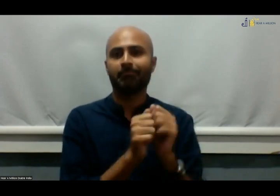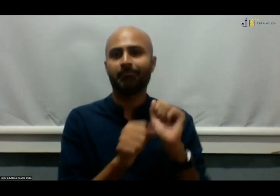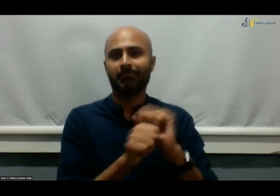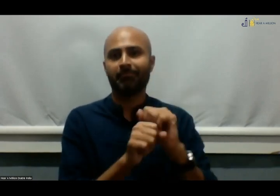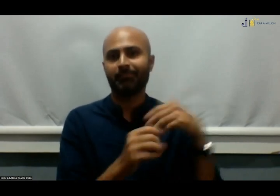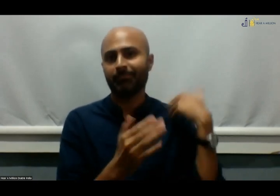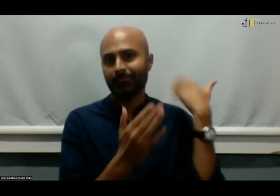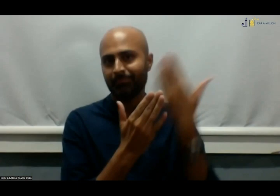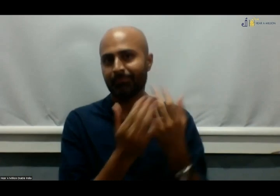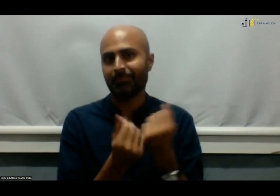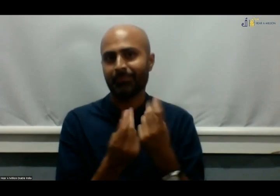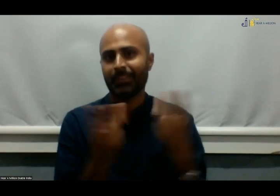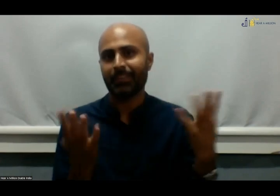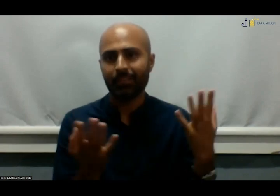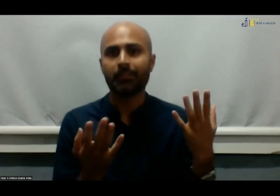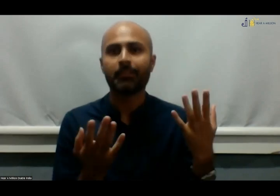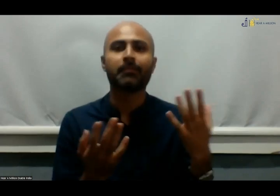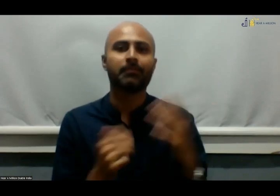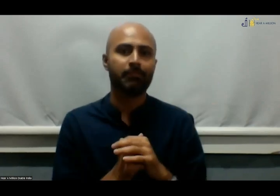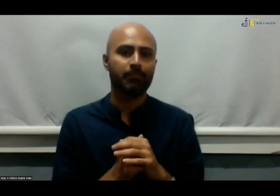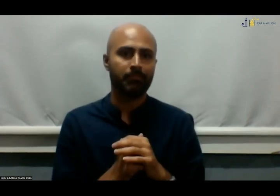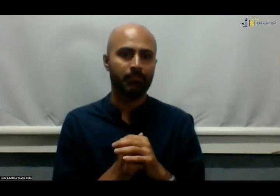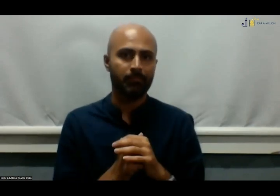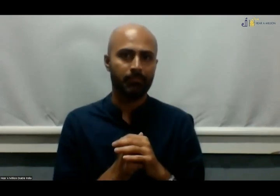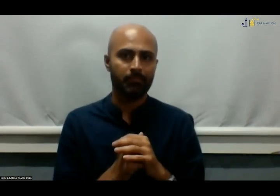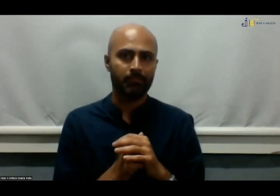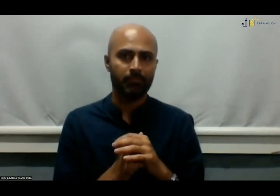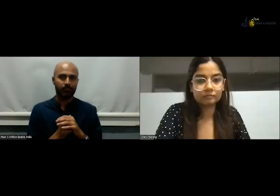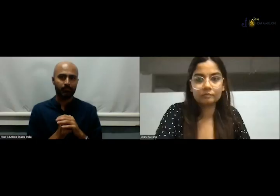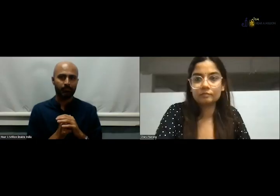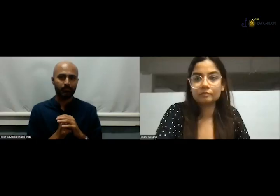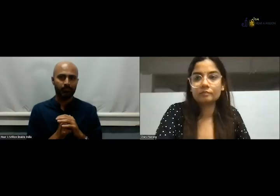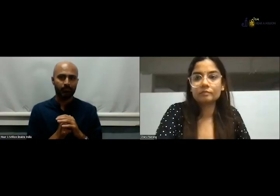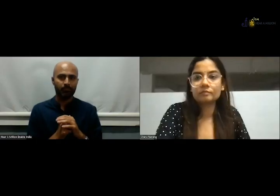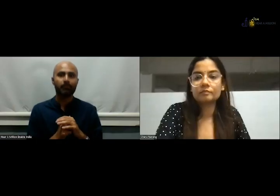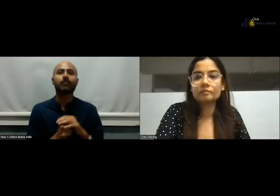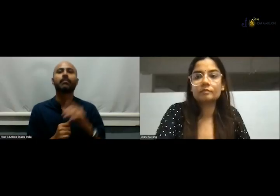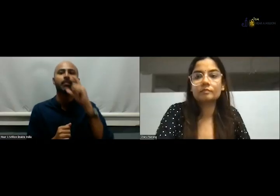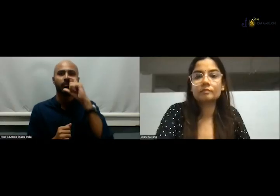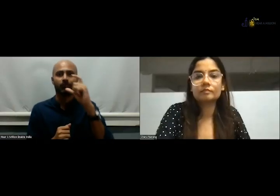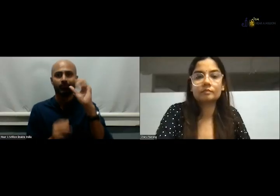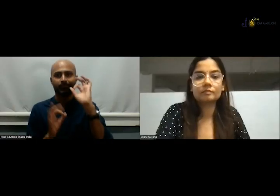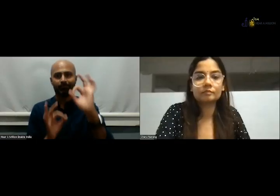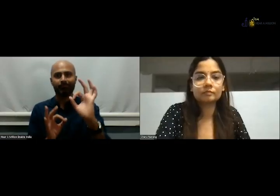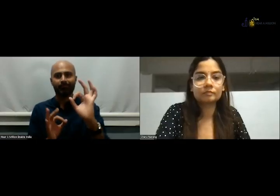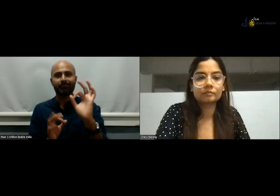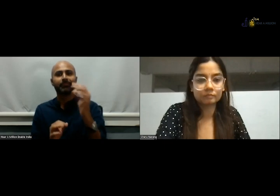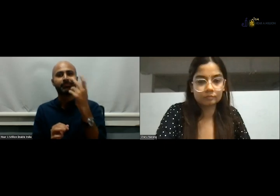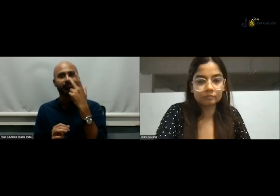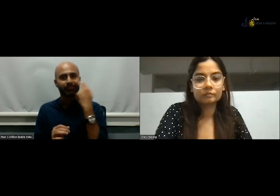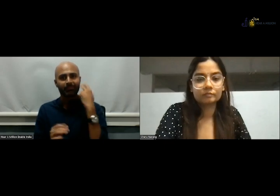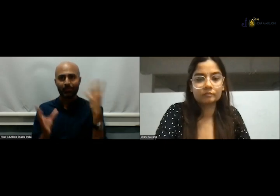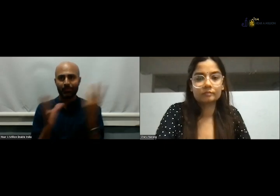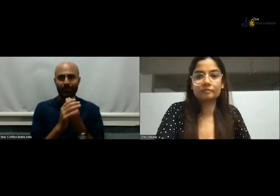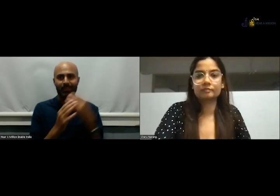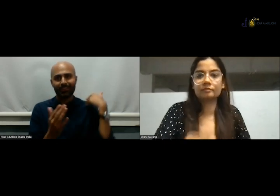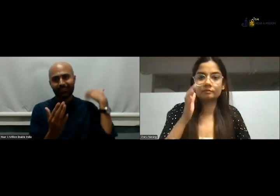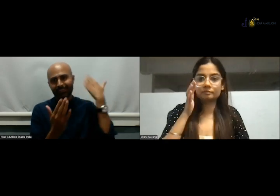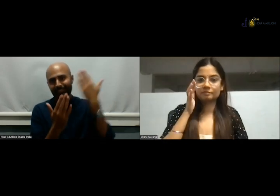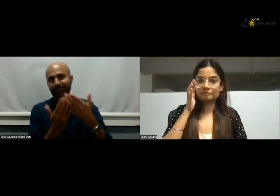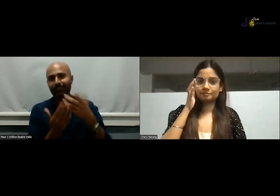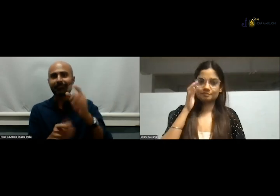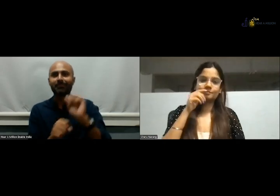Charu is working with Here a Million, and she was involved with Sudamini